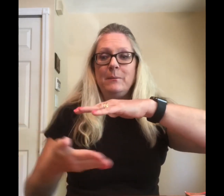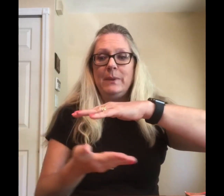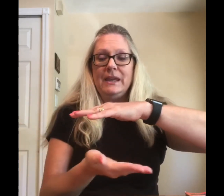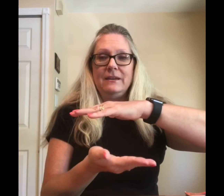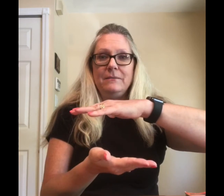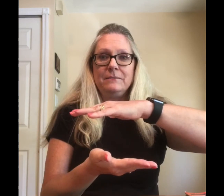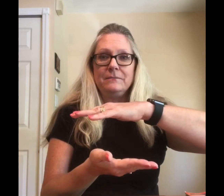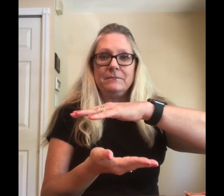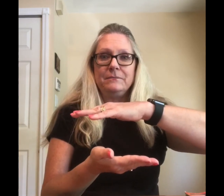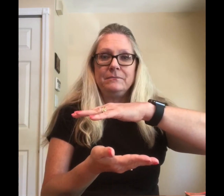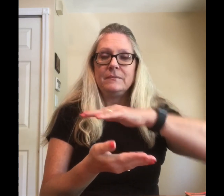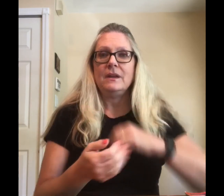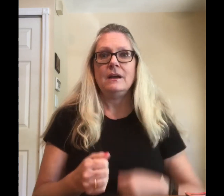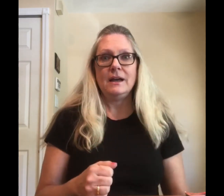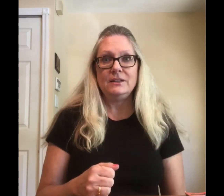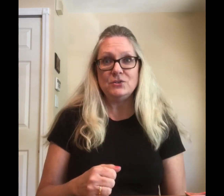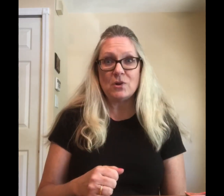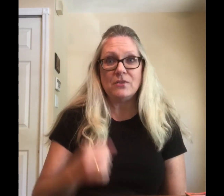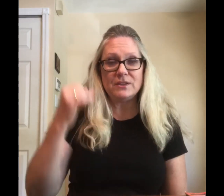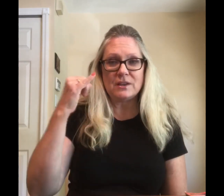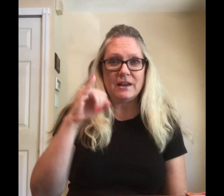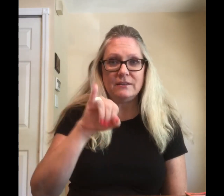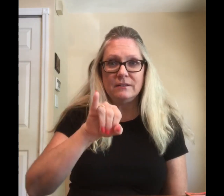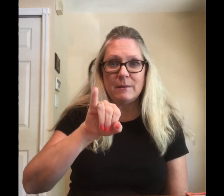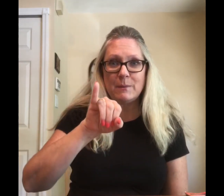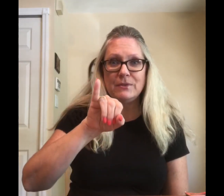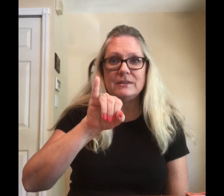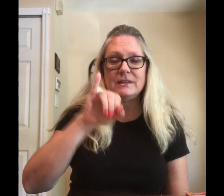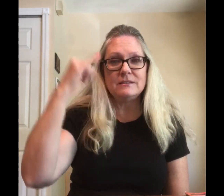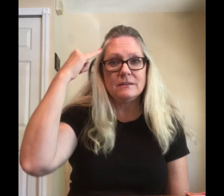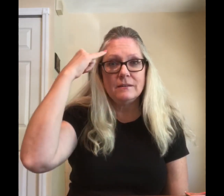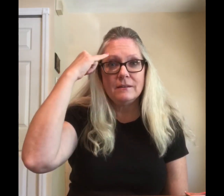Bake. And you saw this sign. Remember what this is?